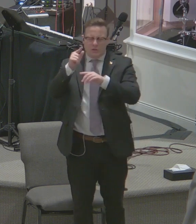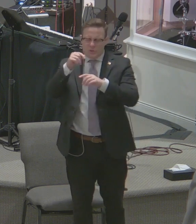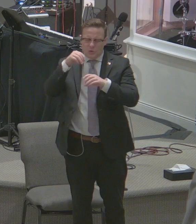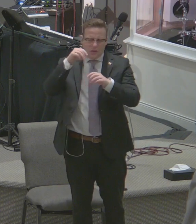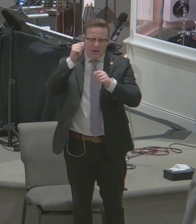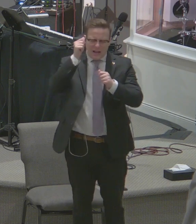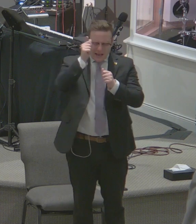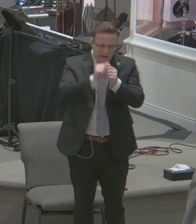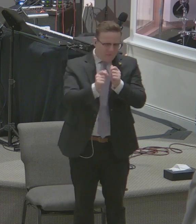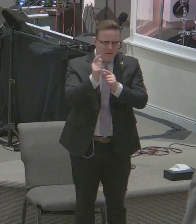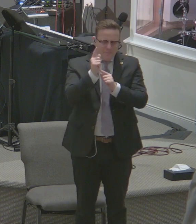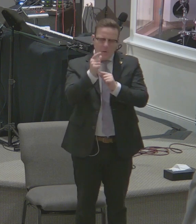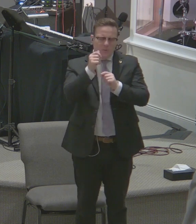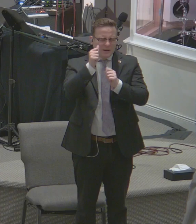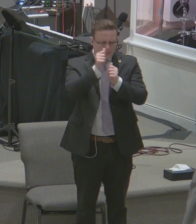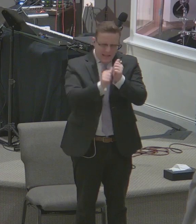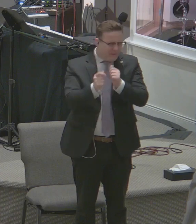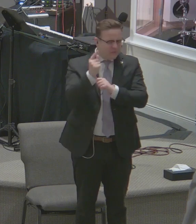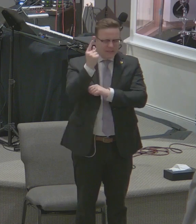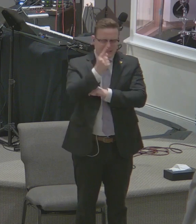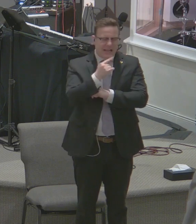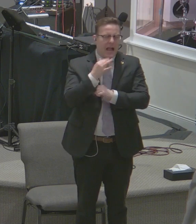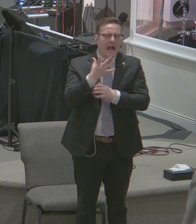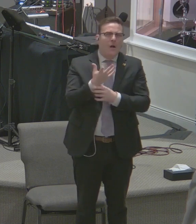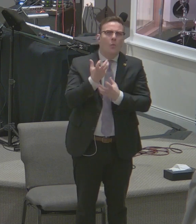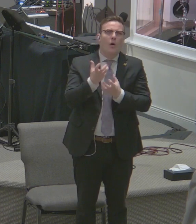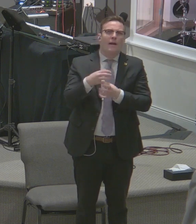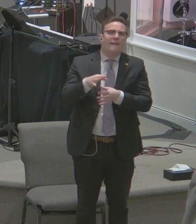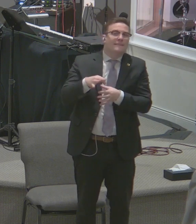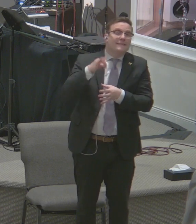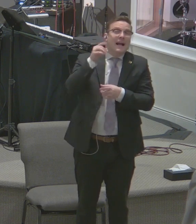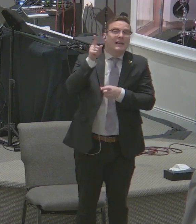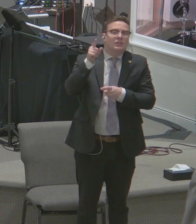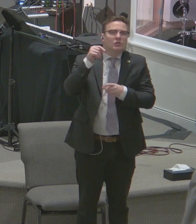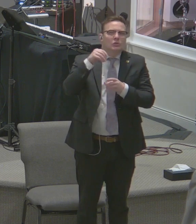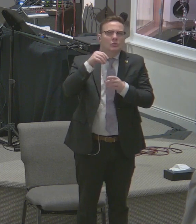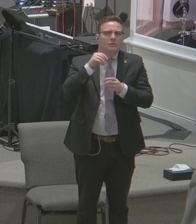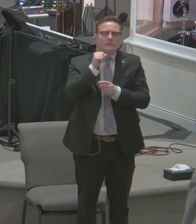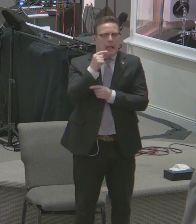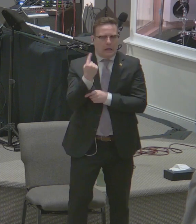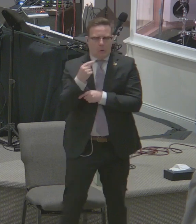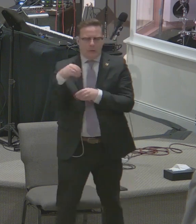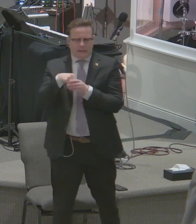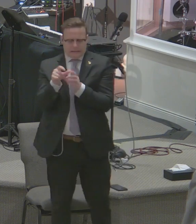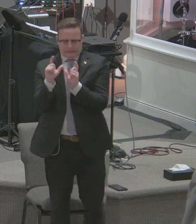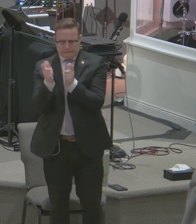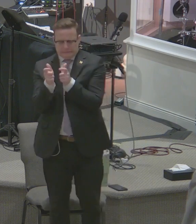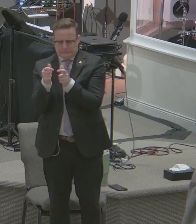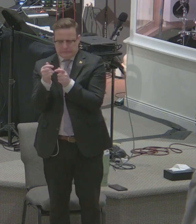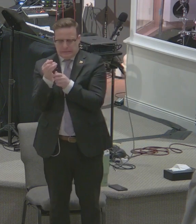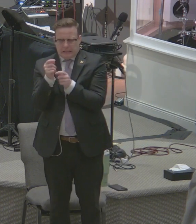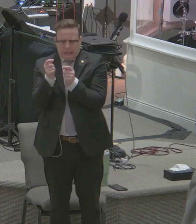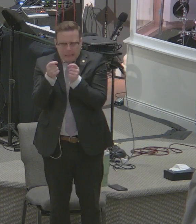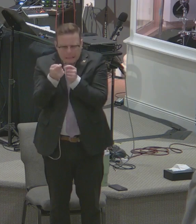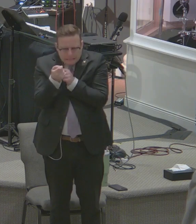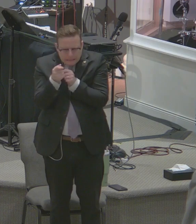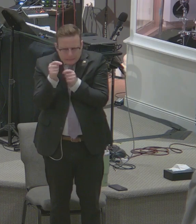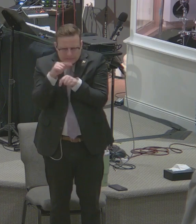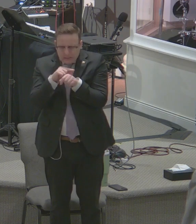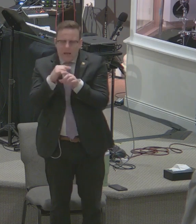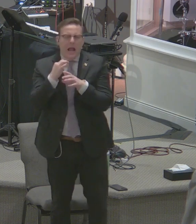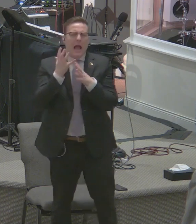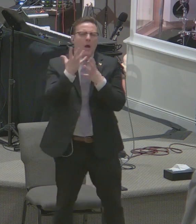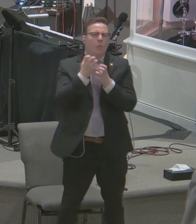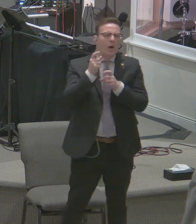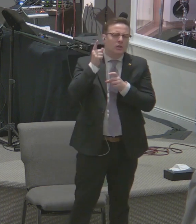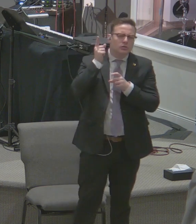I want to be able to find you in everything that we're doing. I don't want to categorize you into certain places and times. But God, I